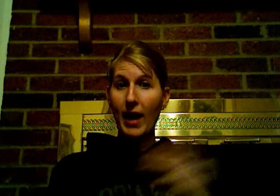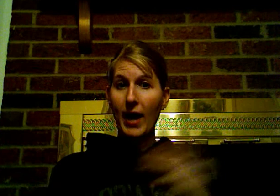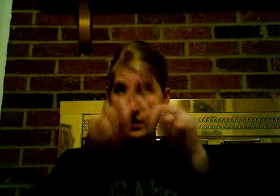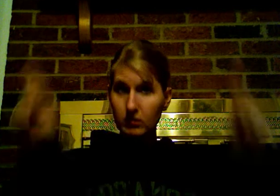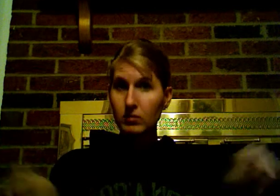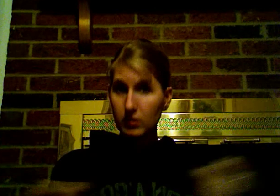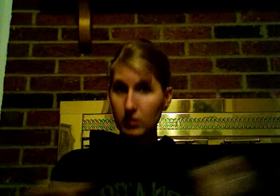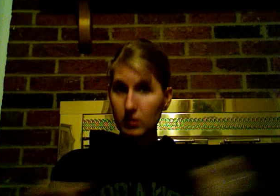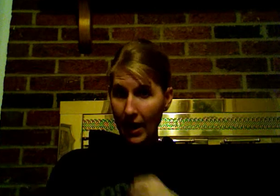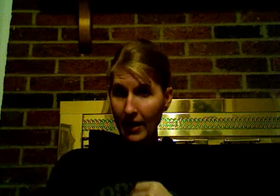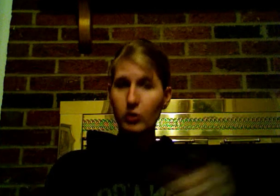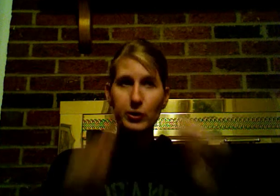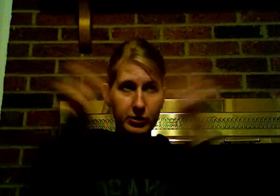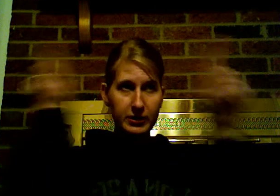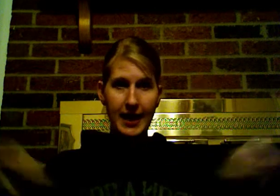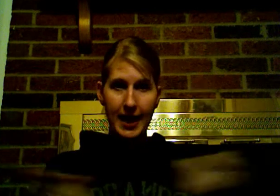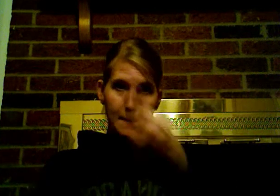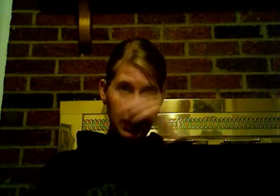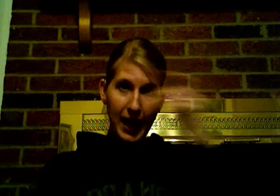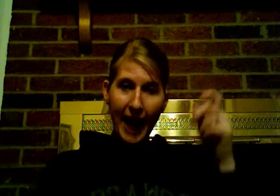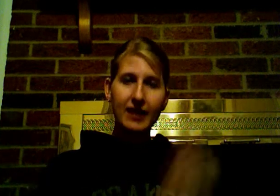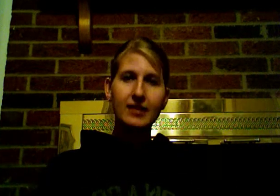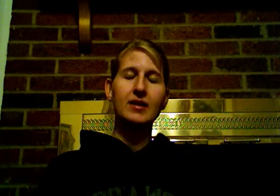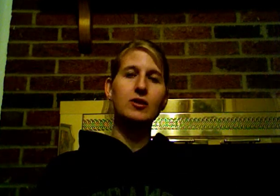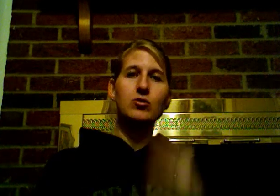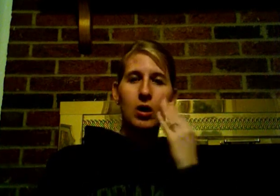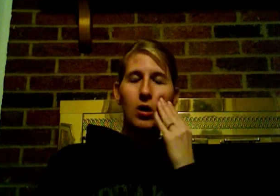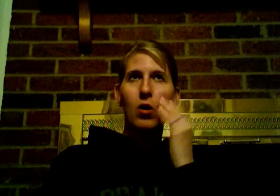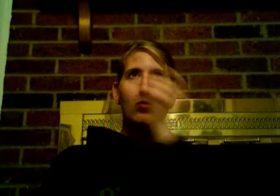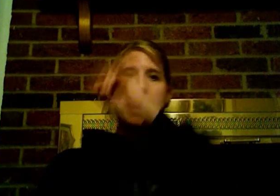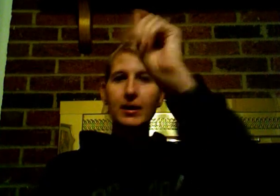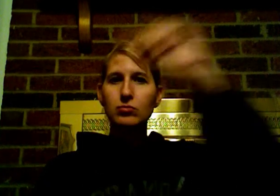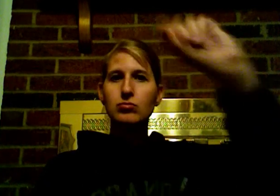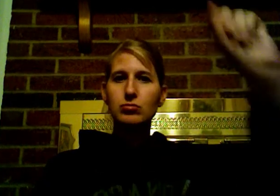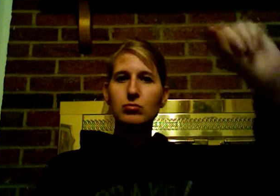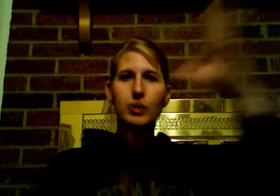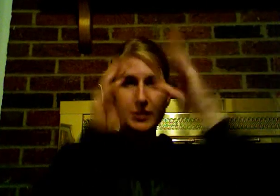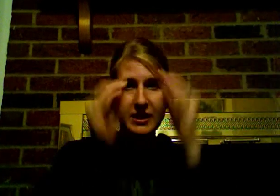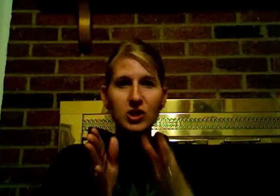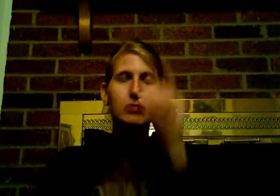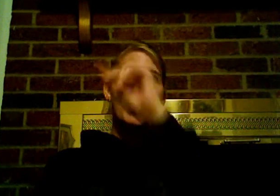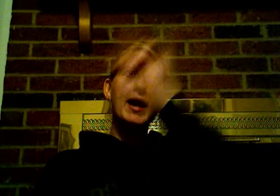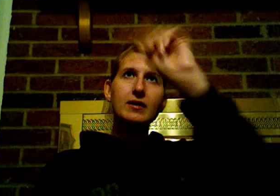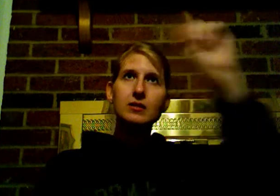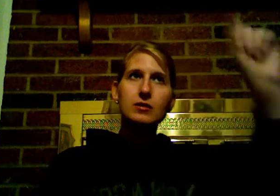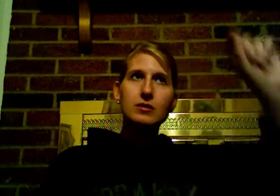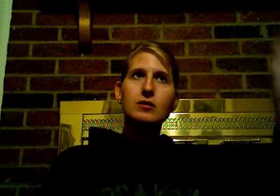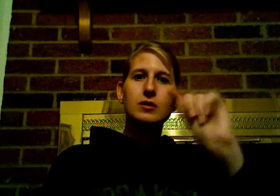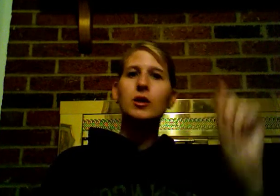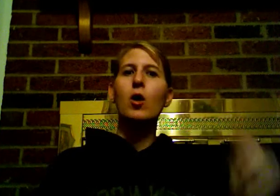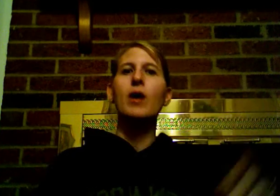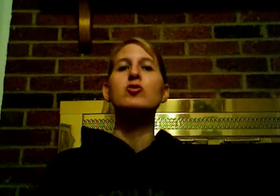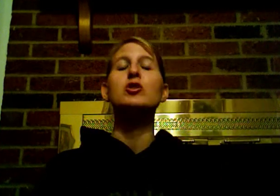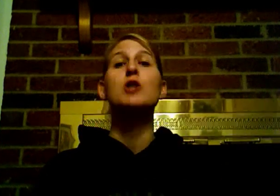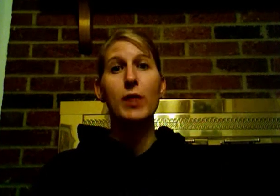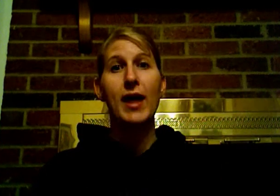white, or you could say black, and then, right, or teacher, right, and you show that.